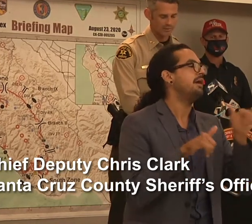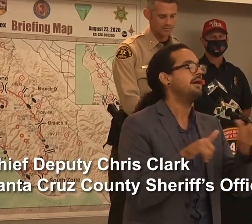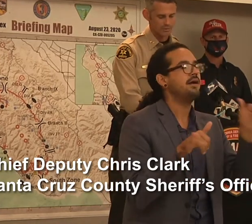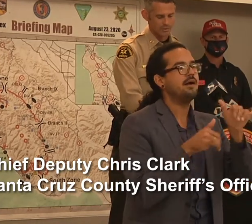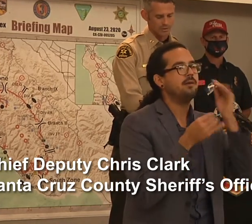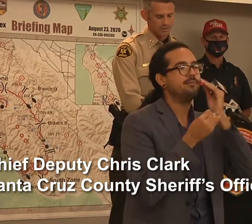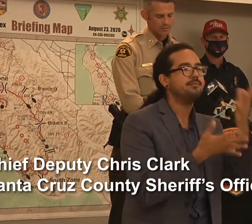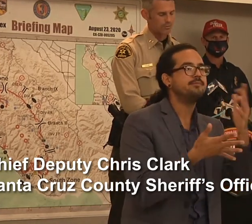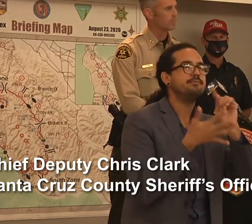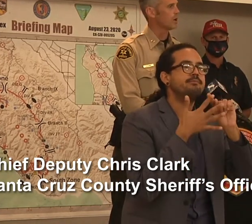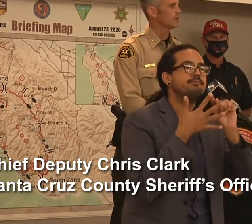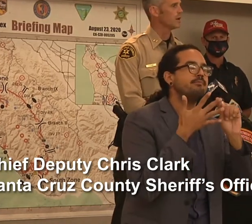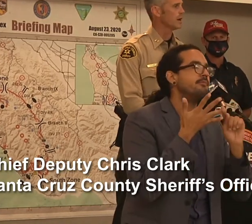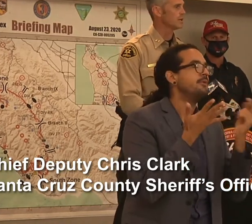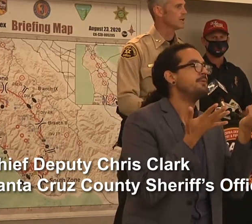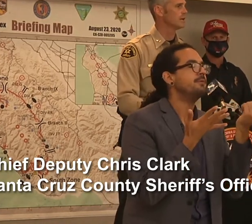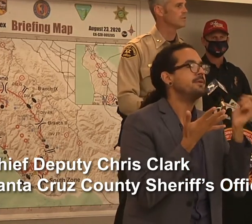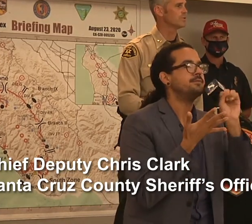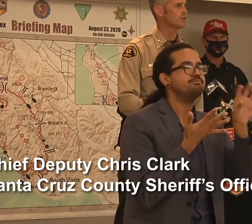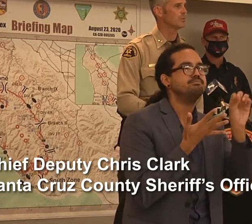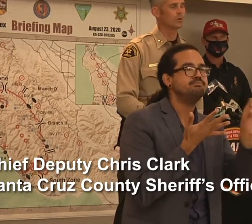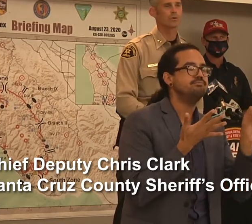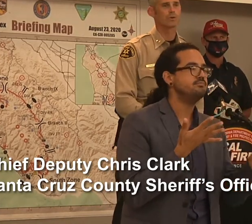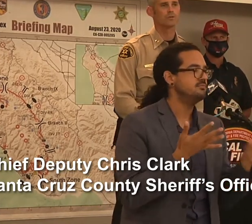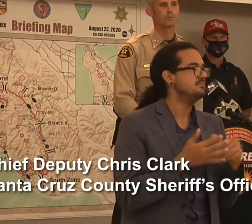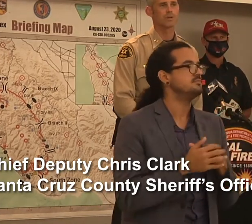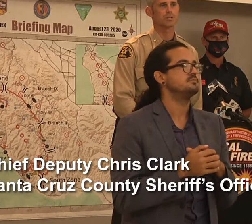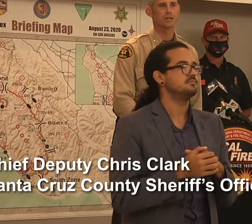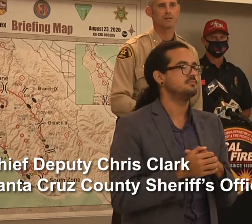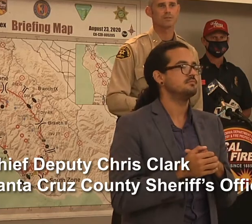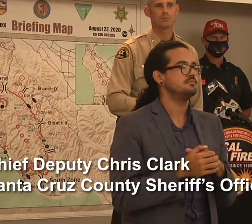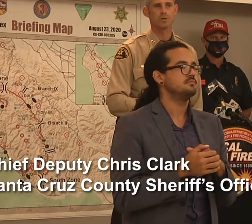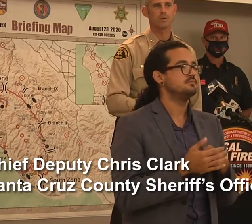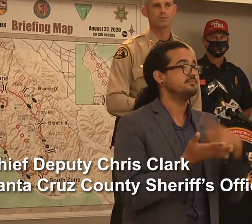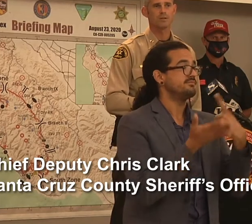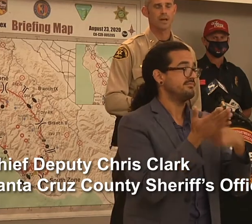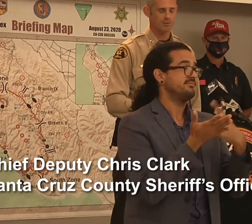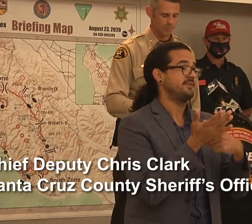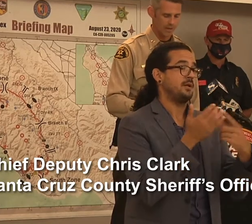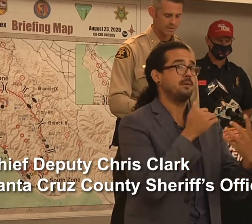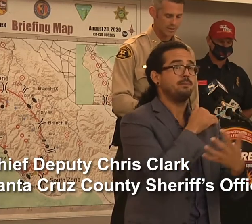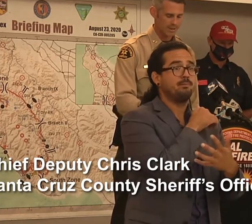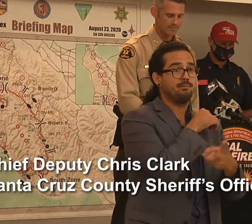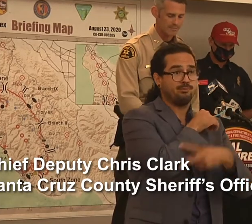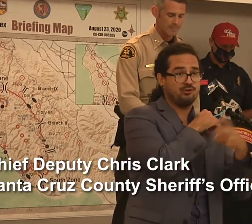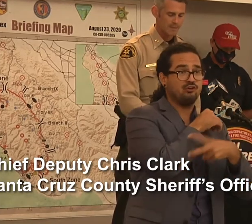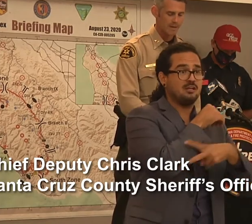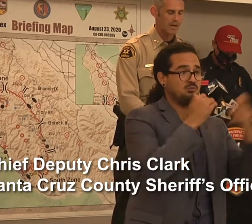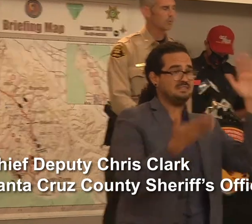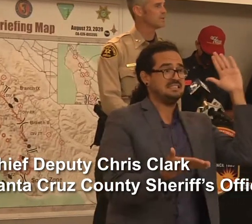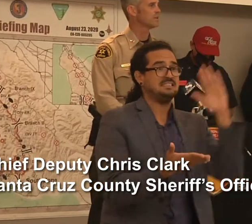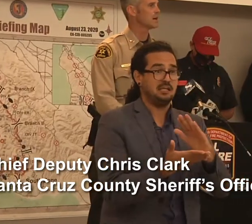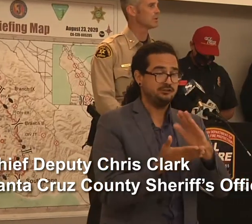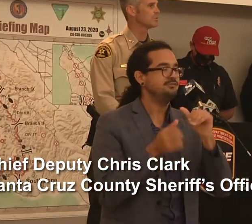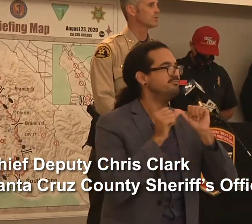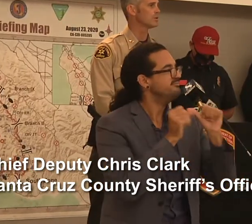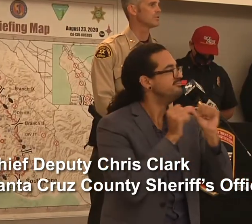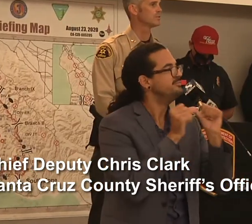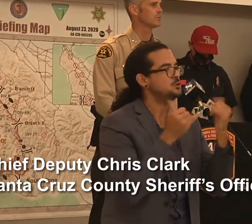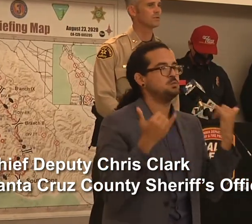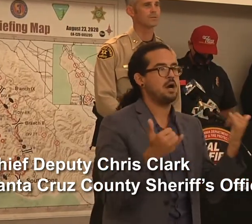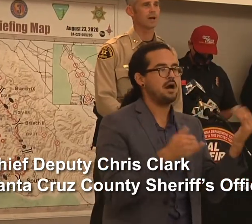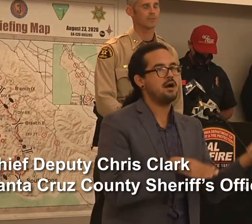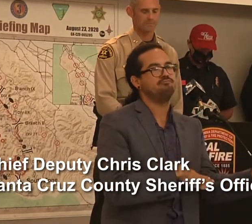few highlights. So for one, again, touching on burglary suppression, we did that throughout the day. We did that with a